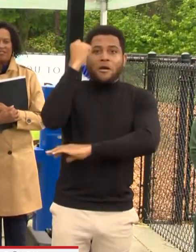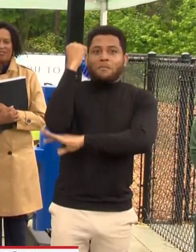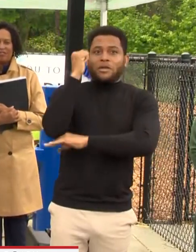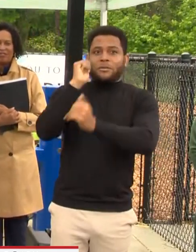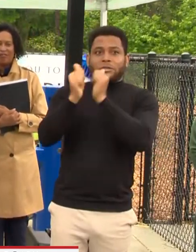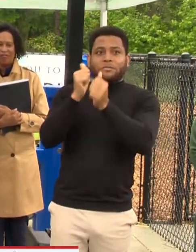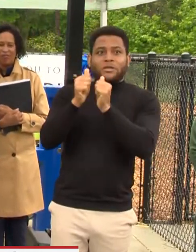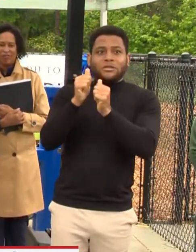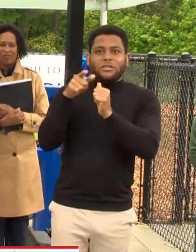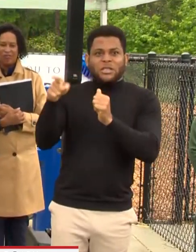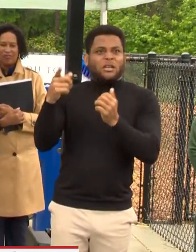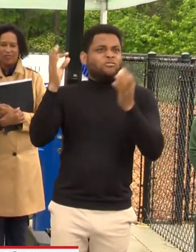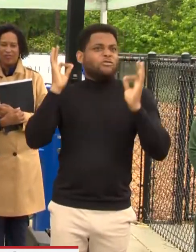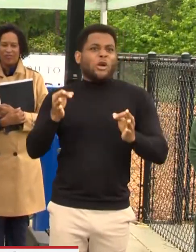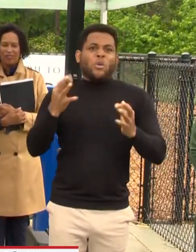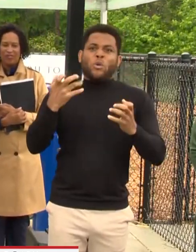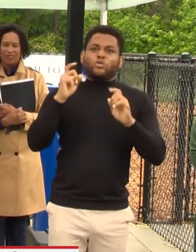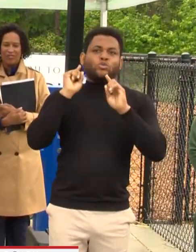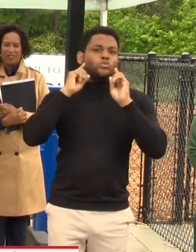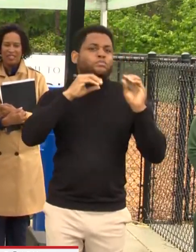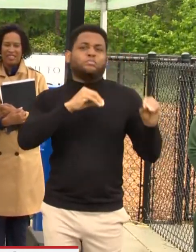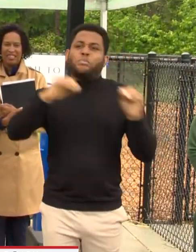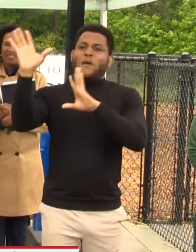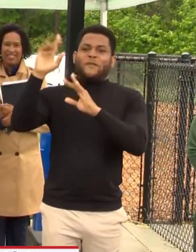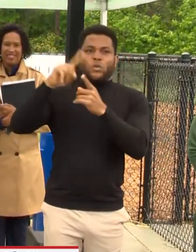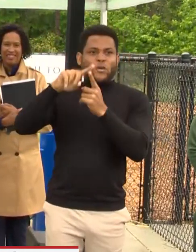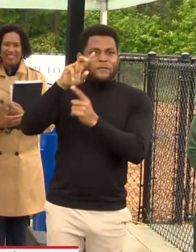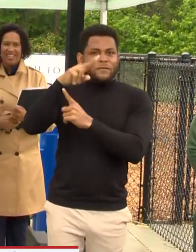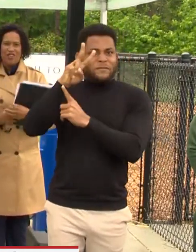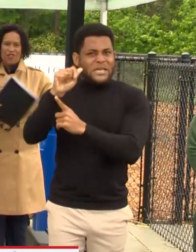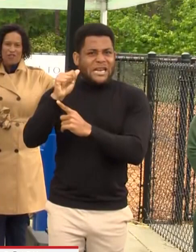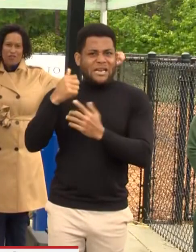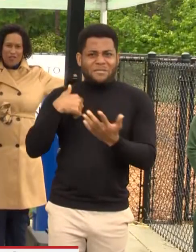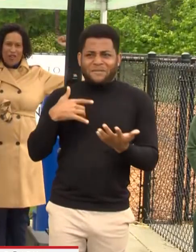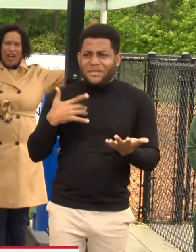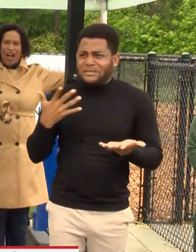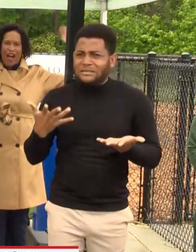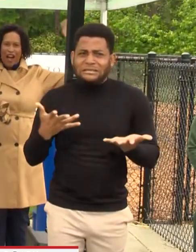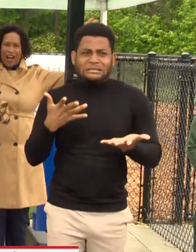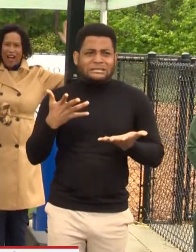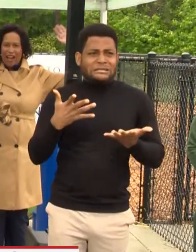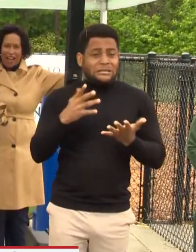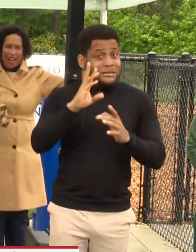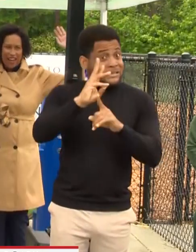to the other side of the river. I just want to say what a difference 6 months make.